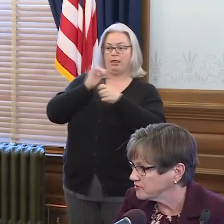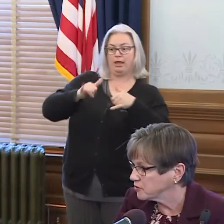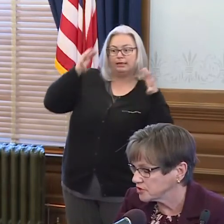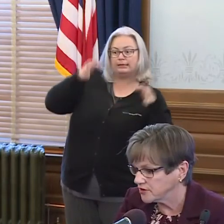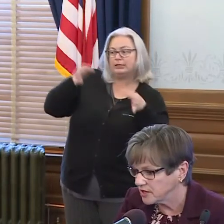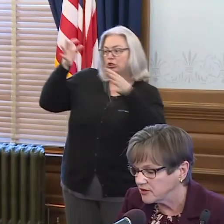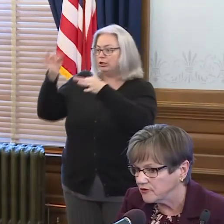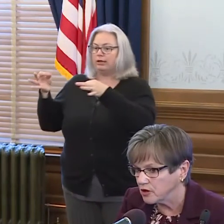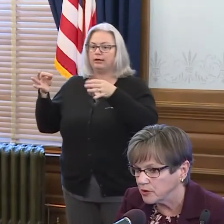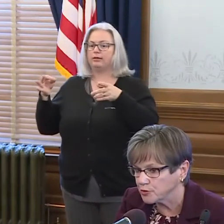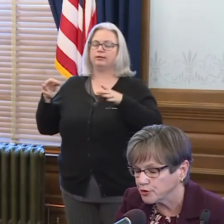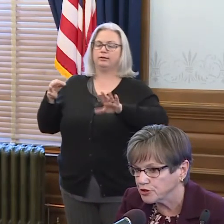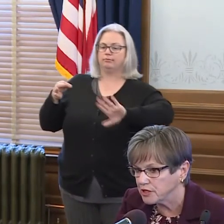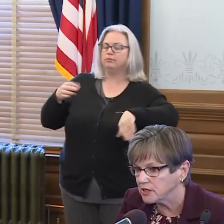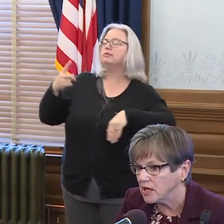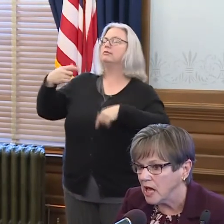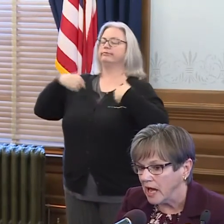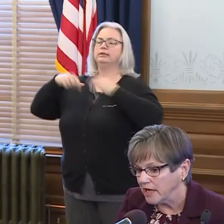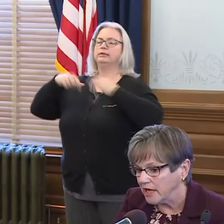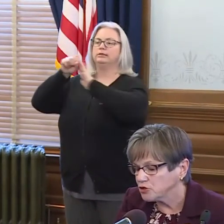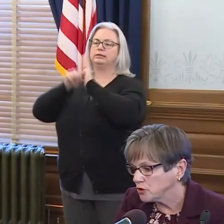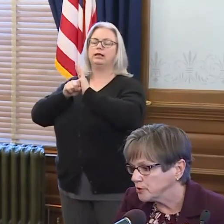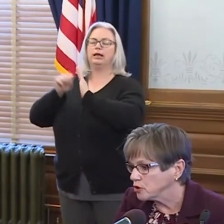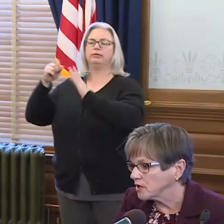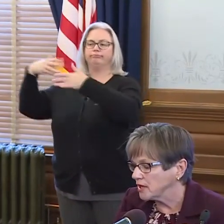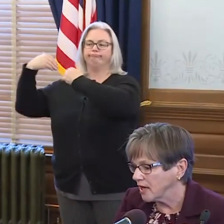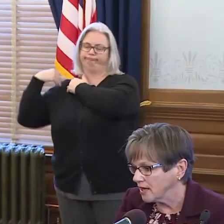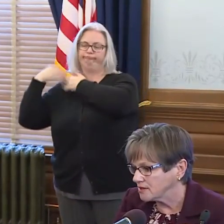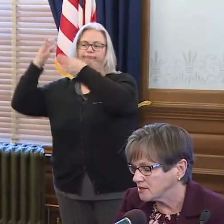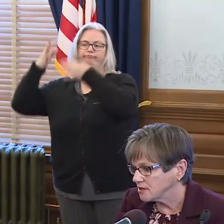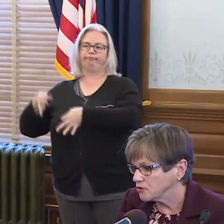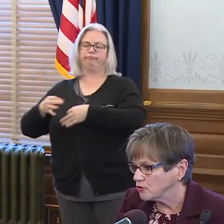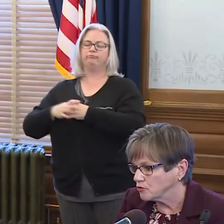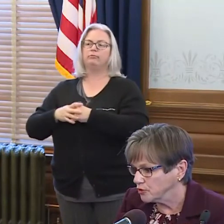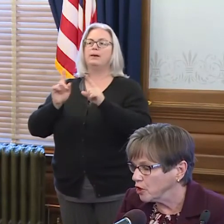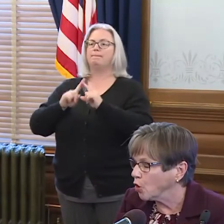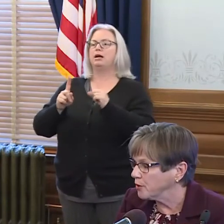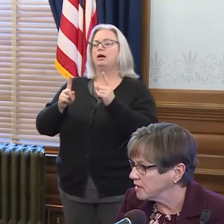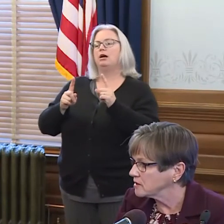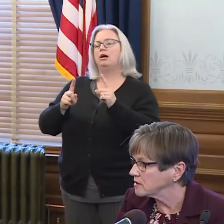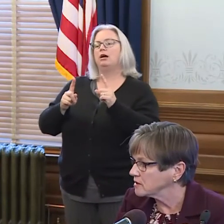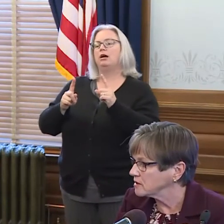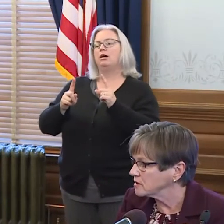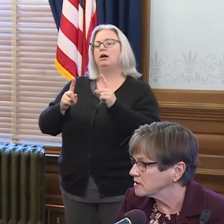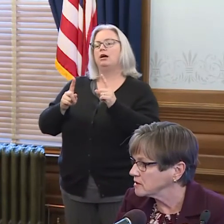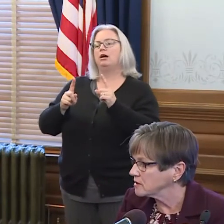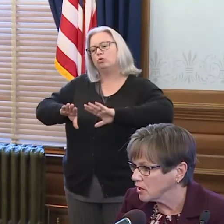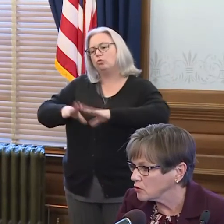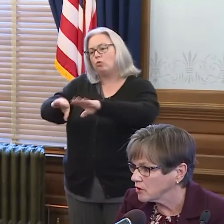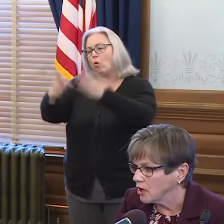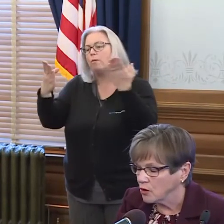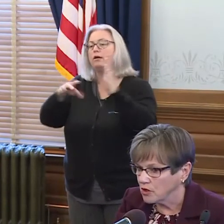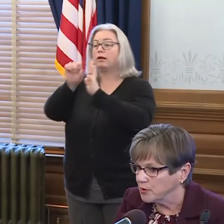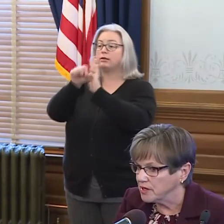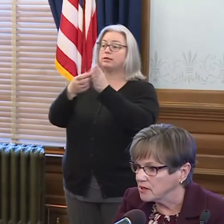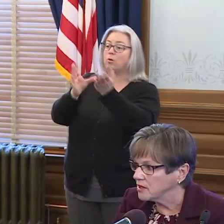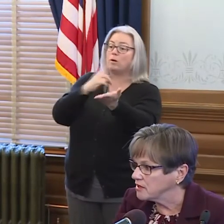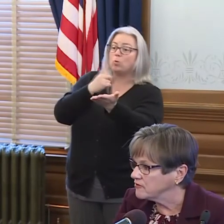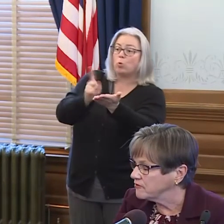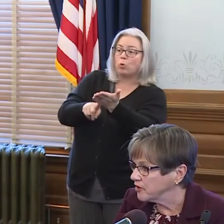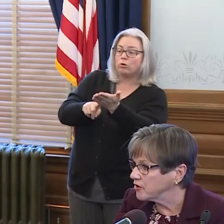off of folks. And I think they very much appreciated it. As we've been looking at reopening and lifting the statewide order, we've